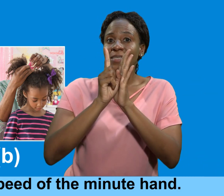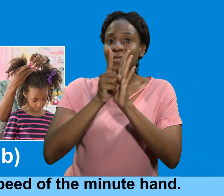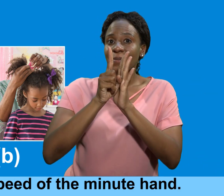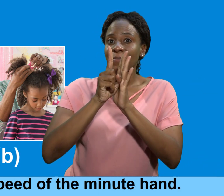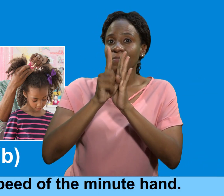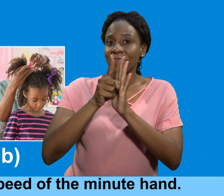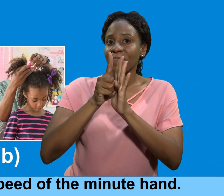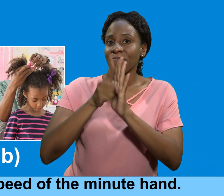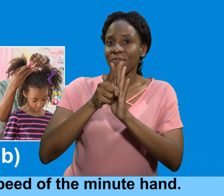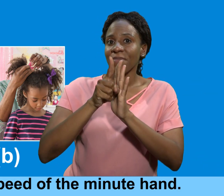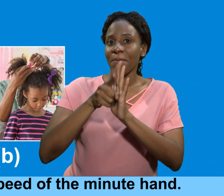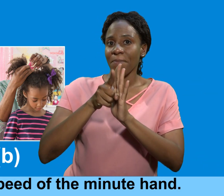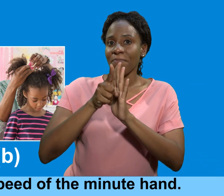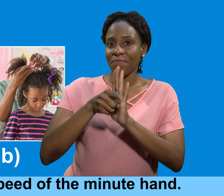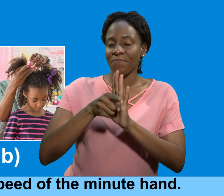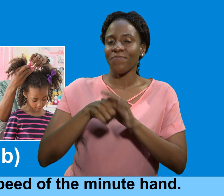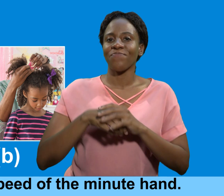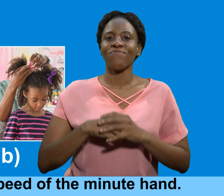the speed of the minute hand.